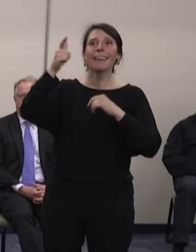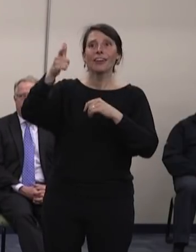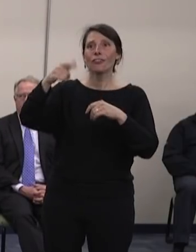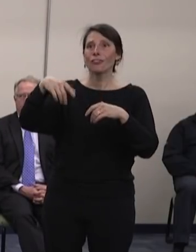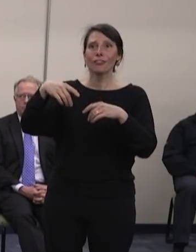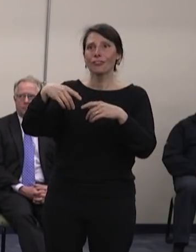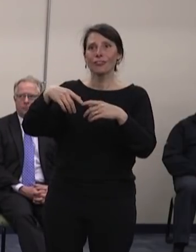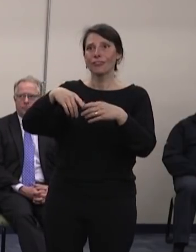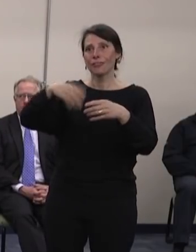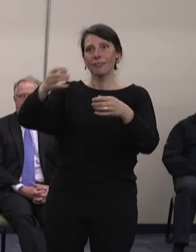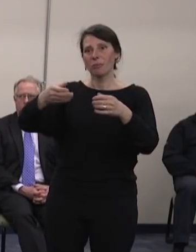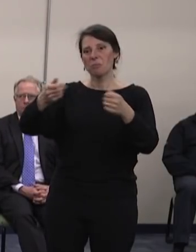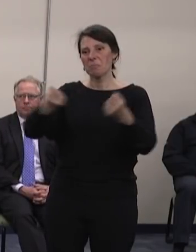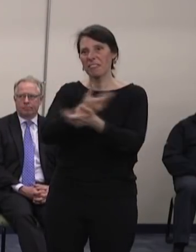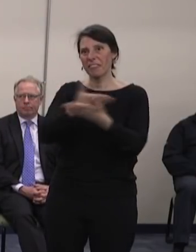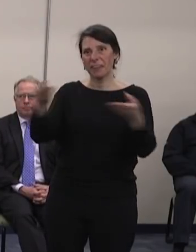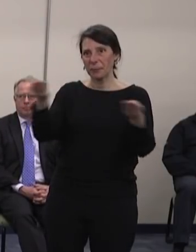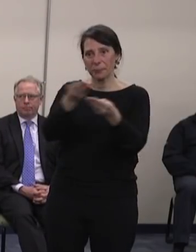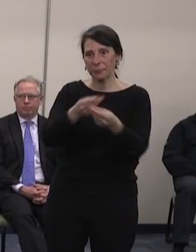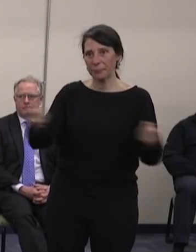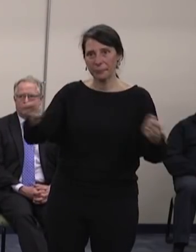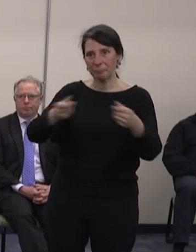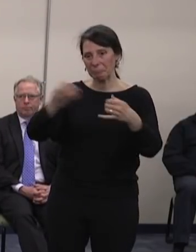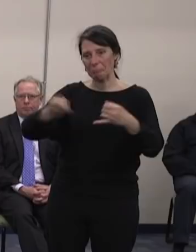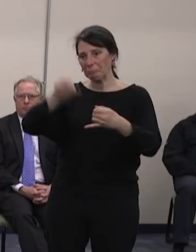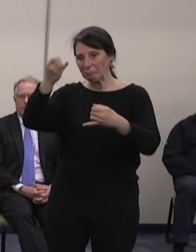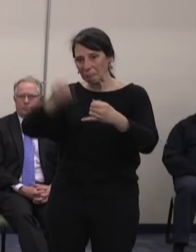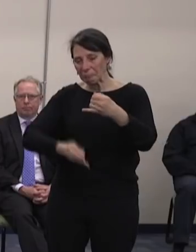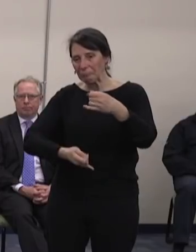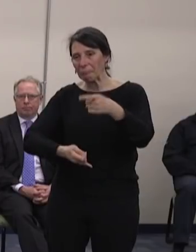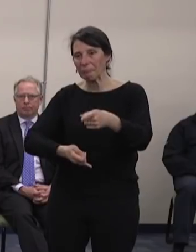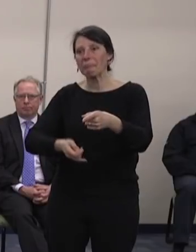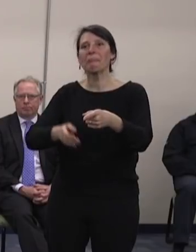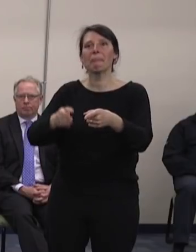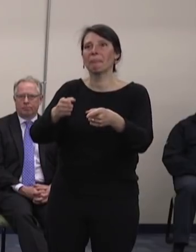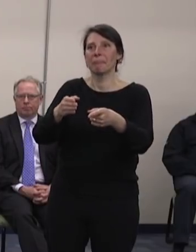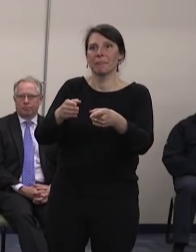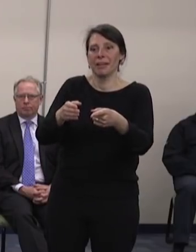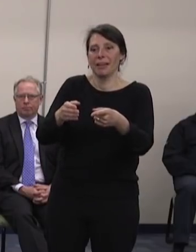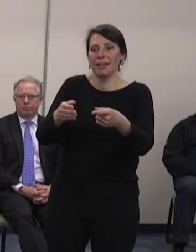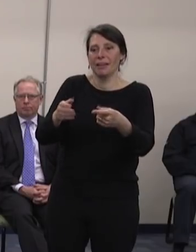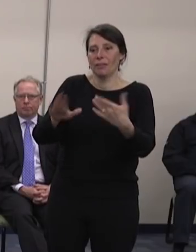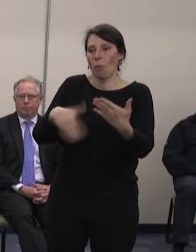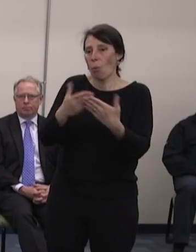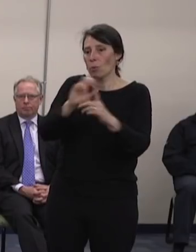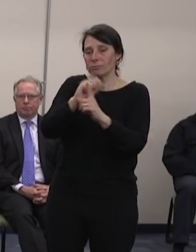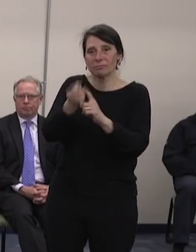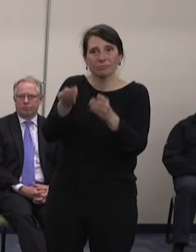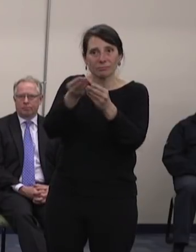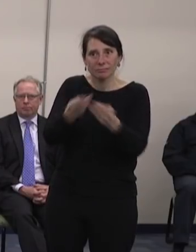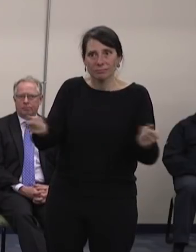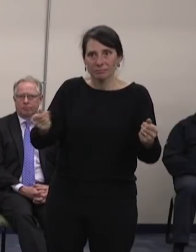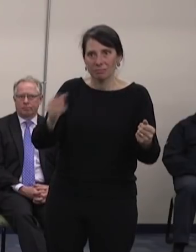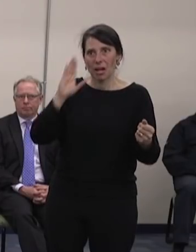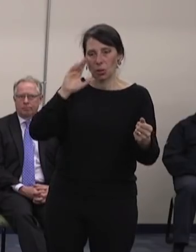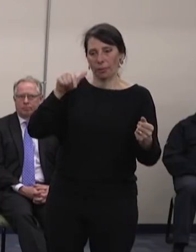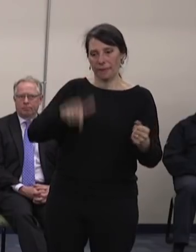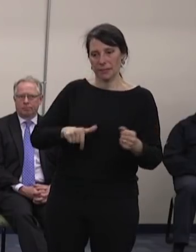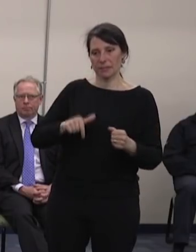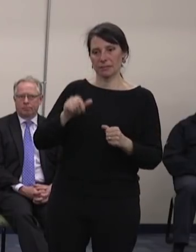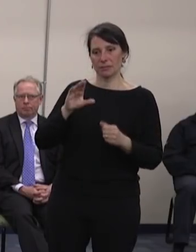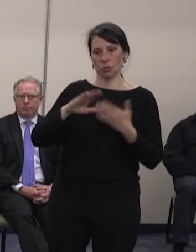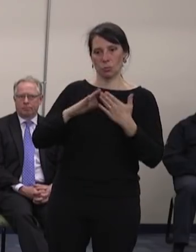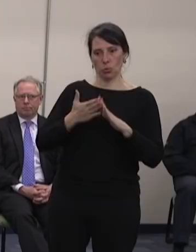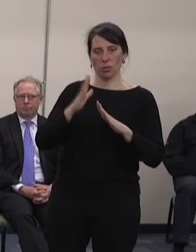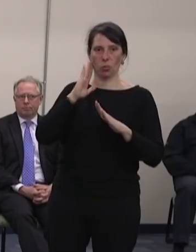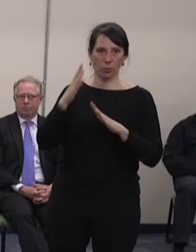no doubt that when our community is weighed, we will not be found desolate and wanting. I want to thank